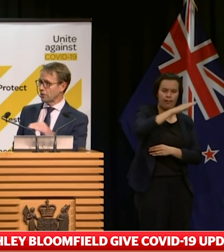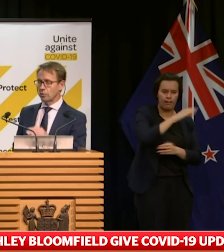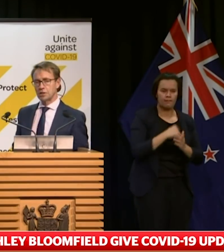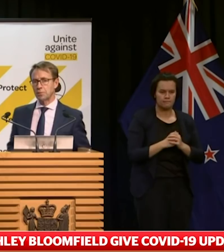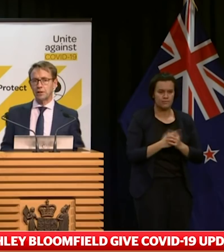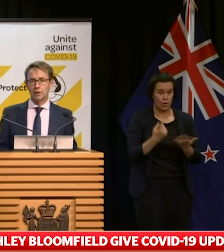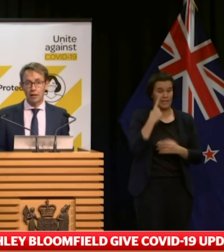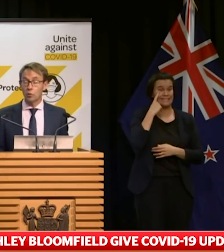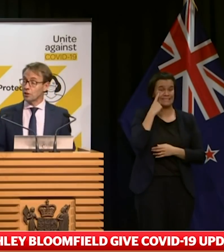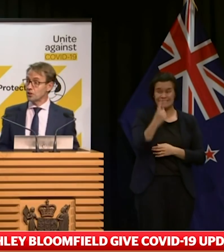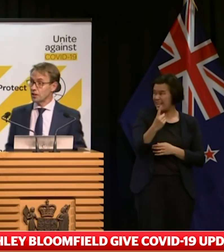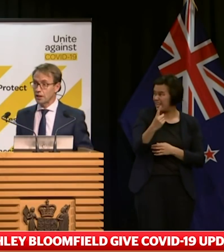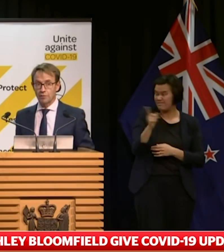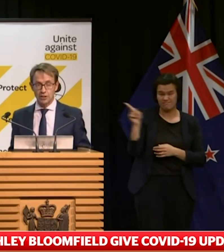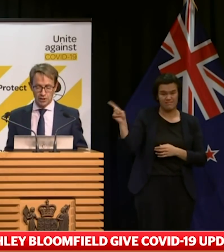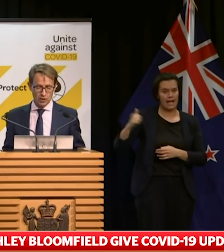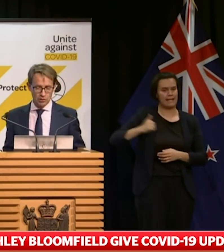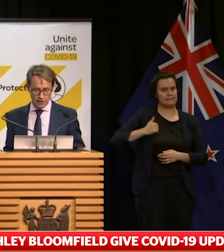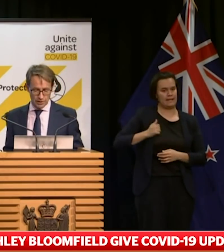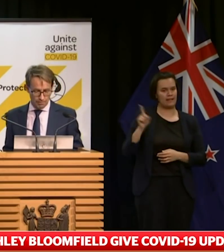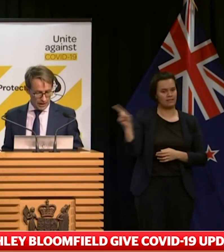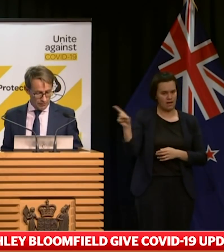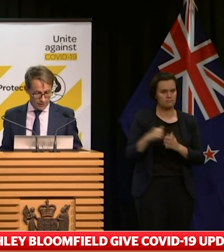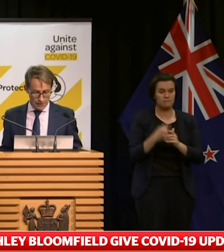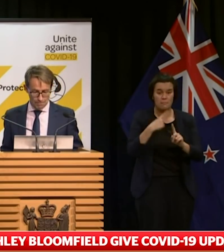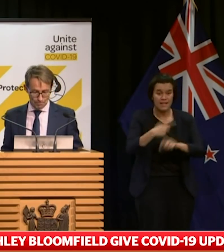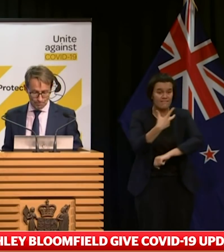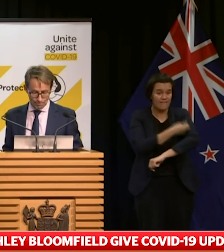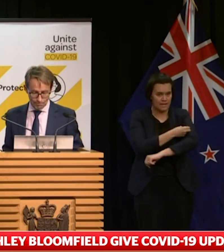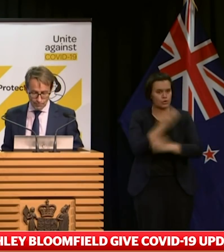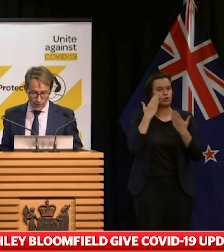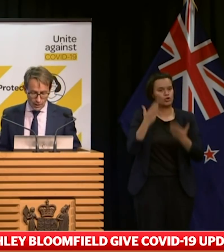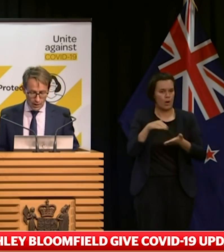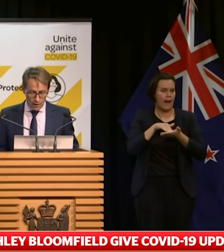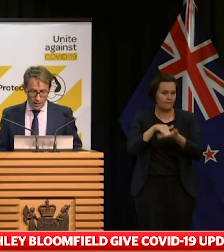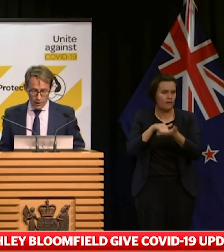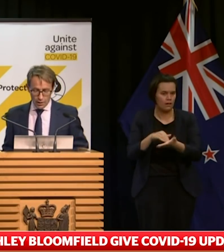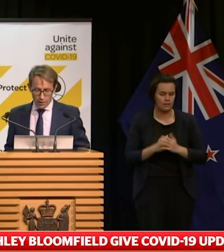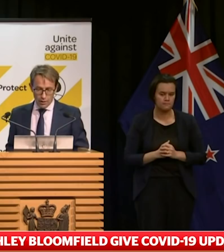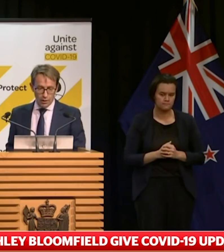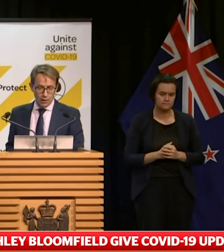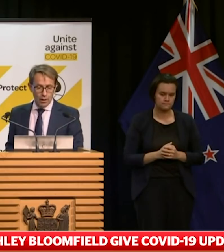the impact that we're expecting, and we're already seeing our vaccination rates having there.